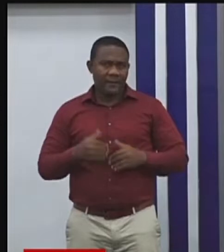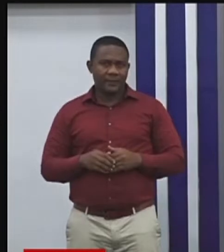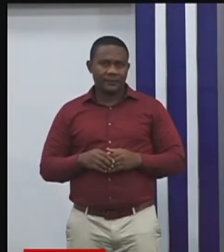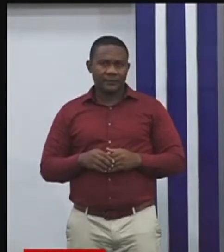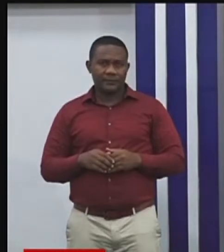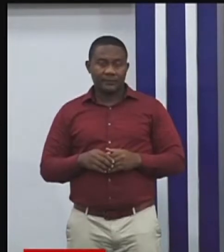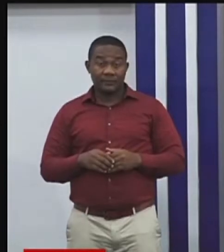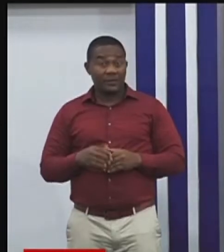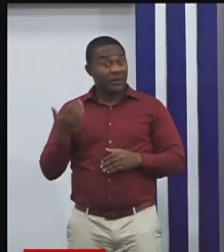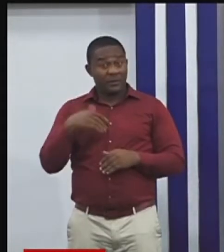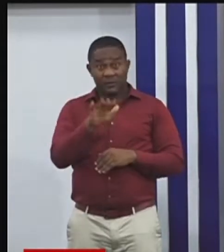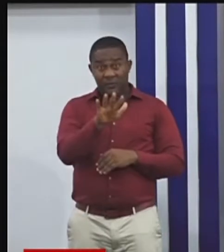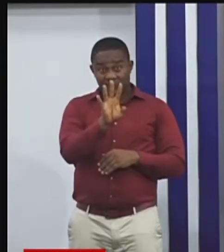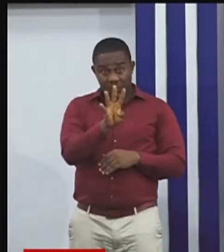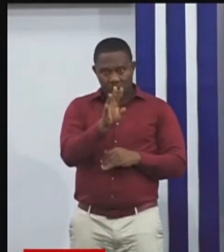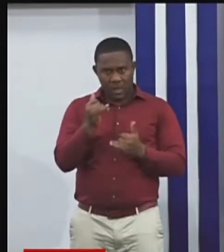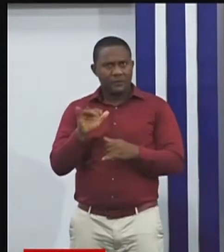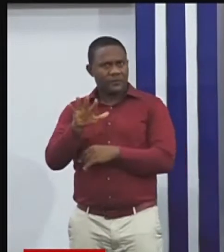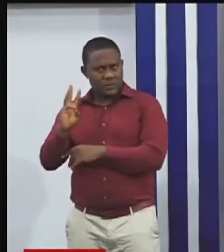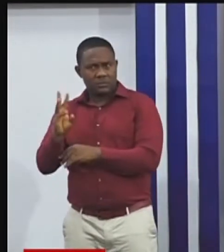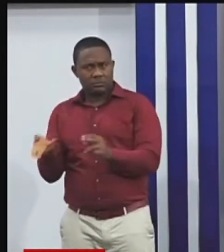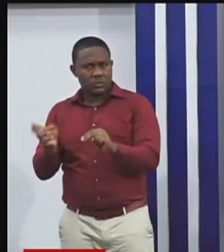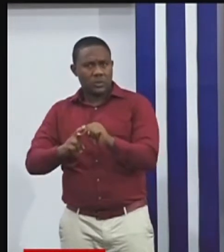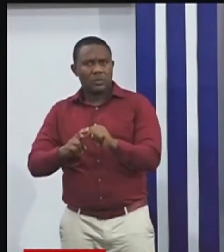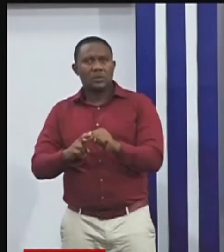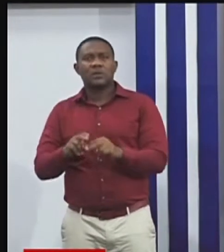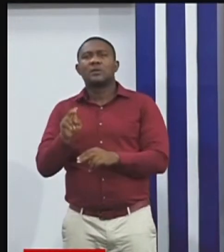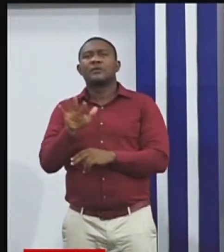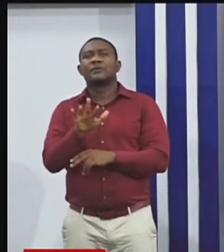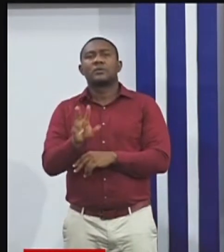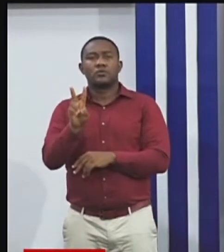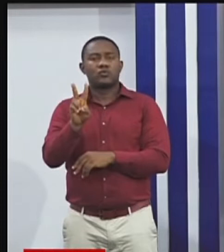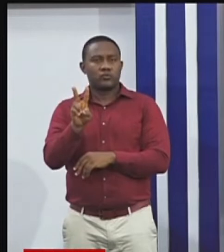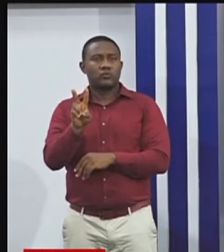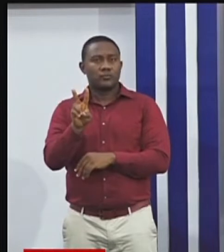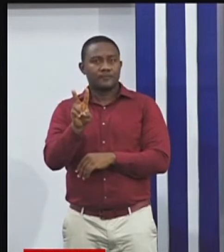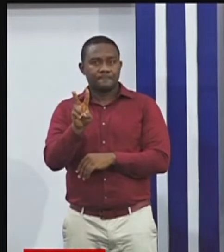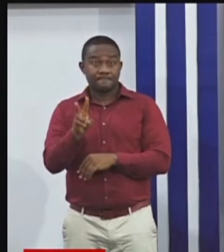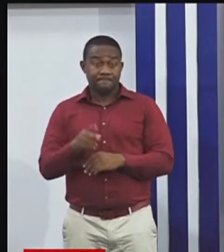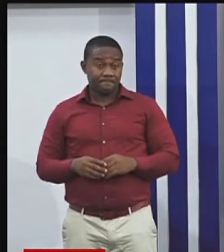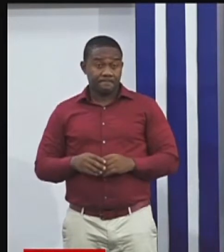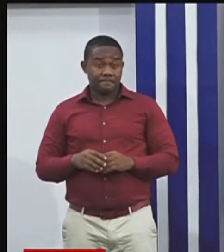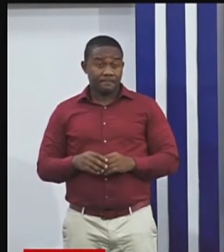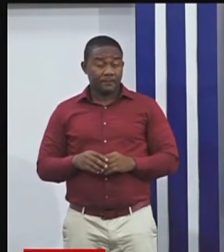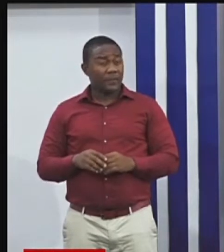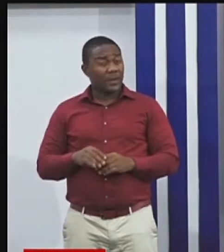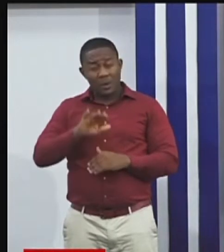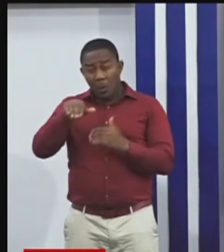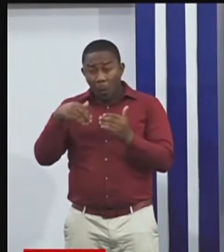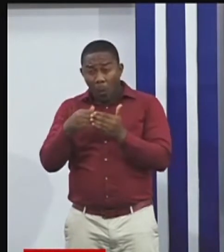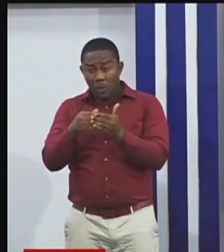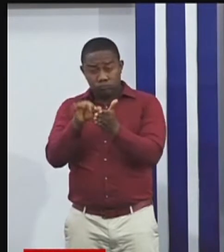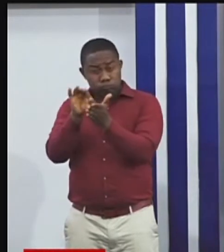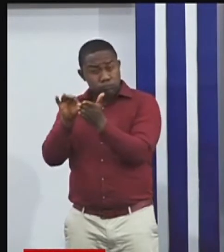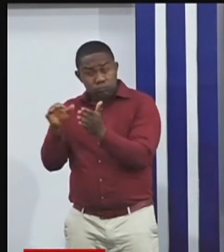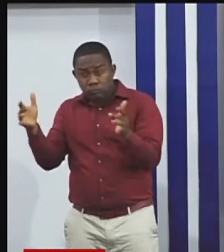54 to 56, having an increase of about 52 in Western North. This comes from